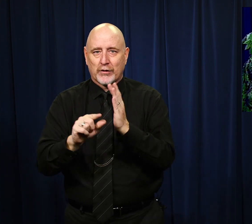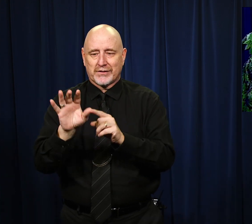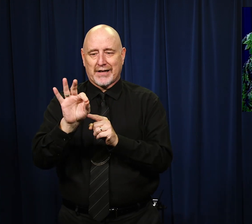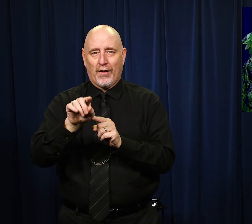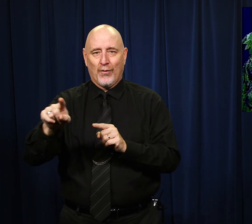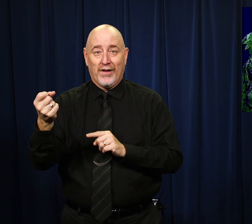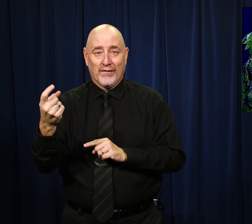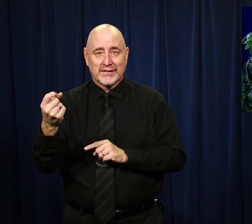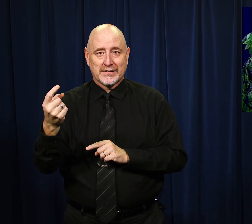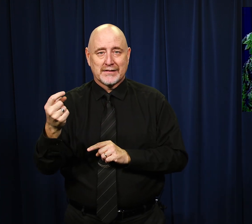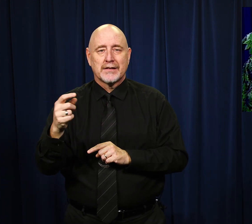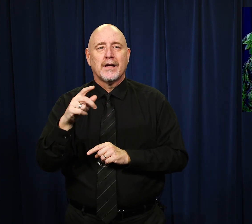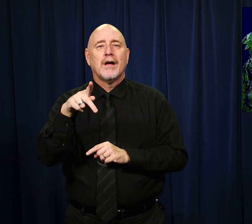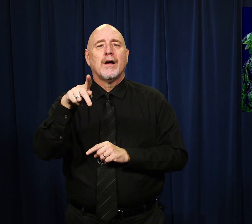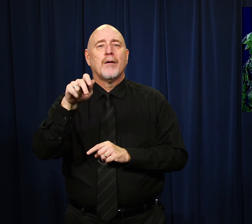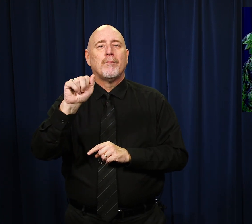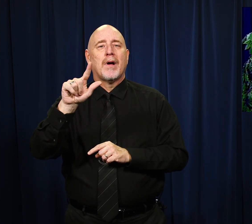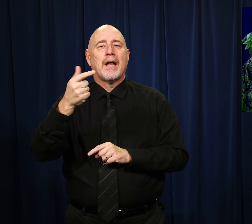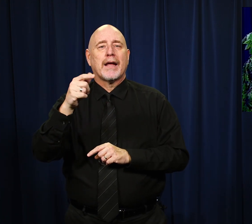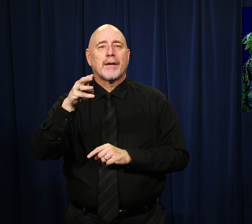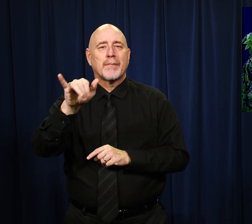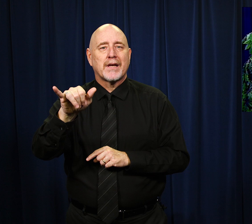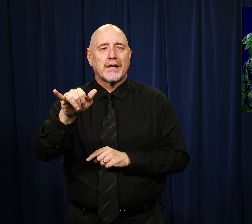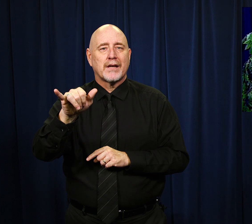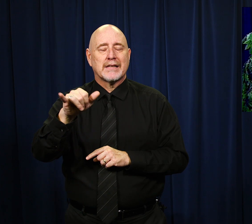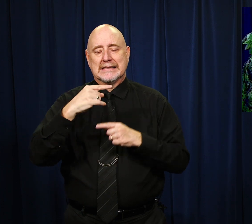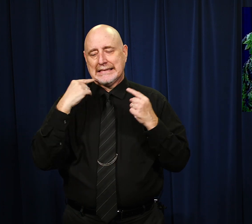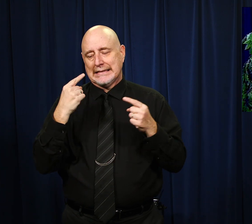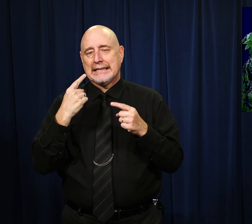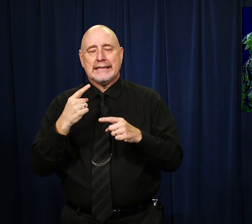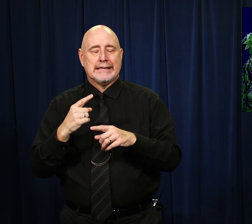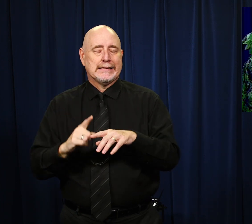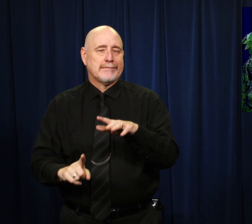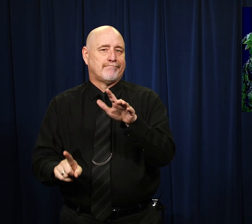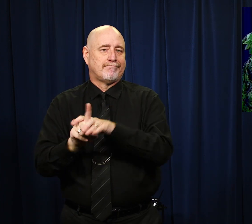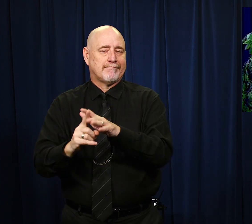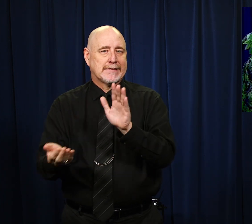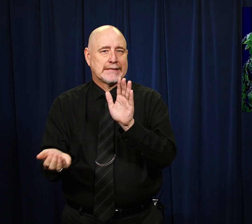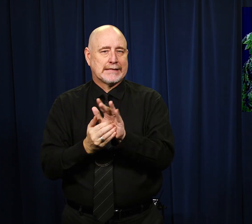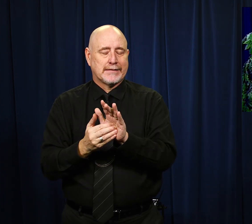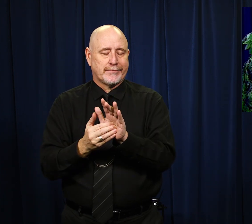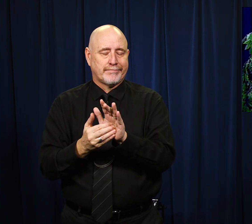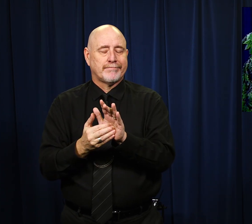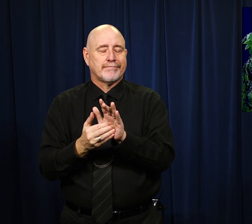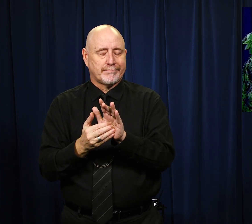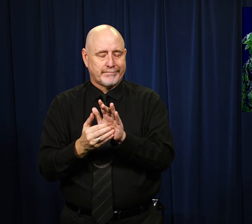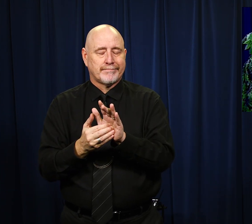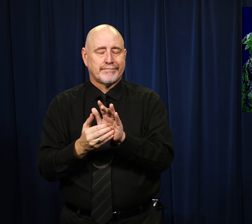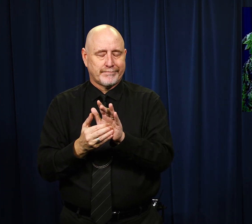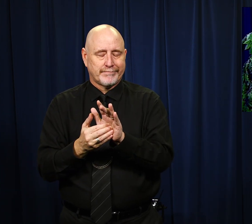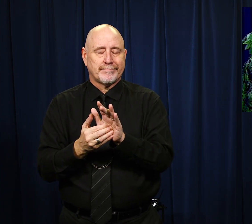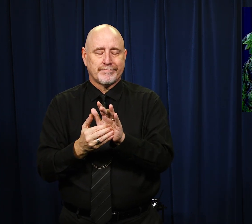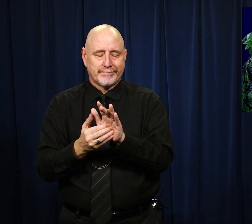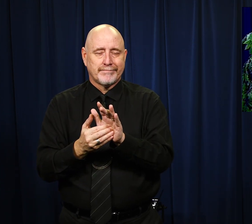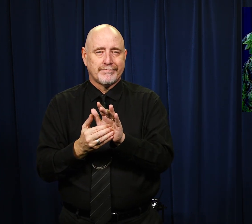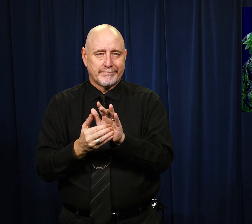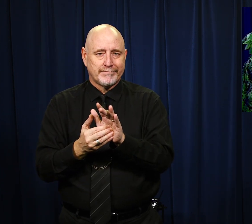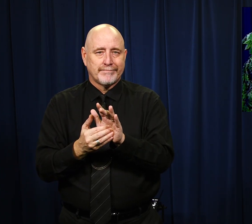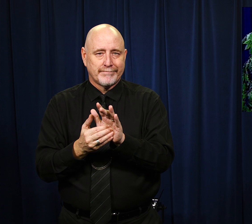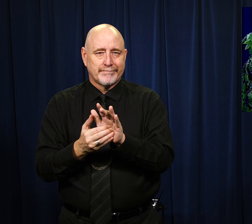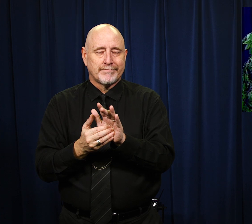9 through 11. Polygamy is here. What's happened? Sin raises its ugly head one more